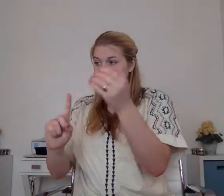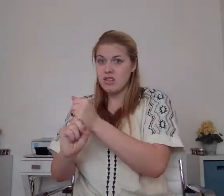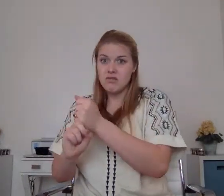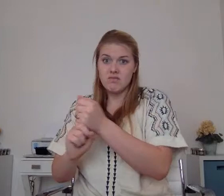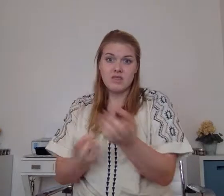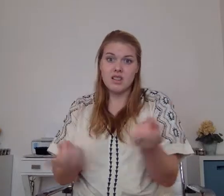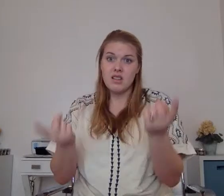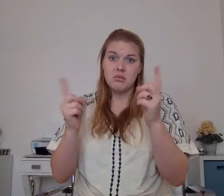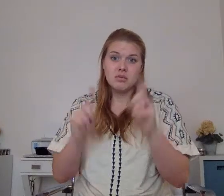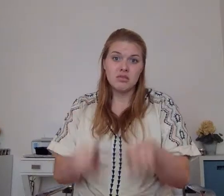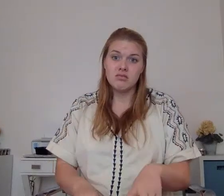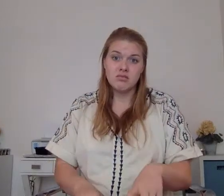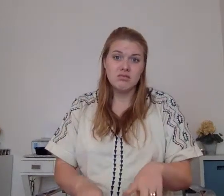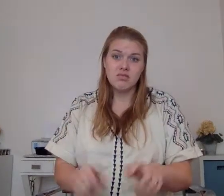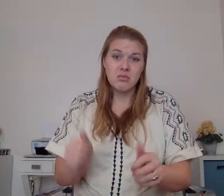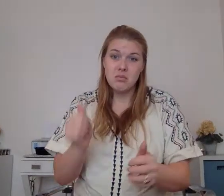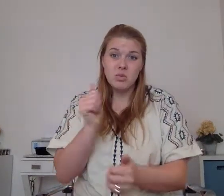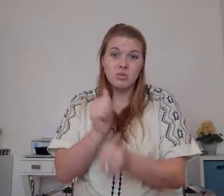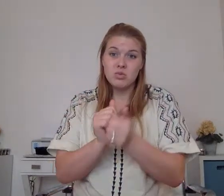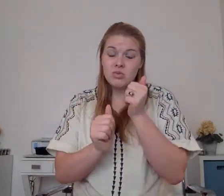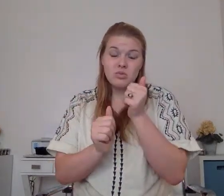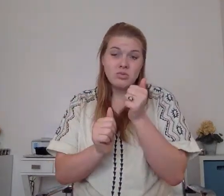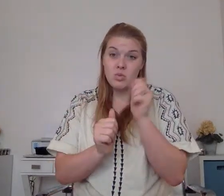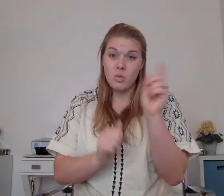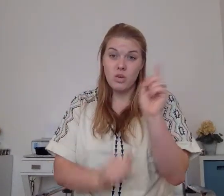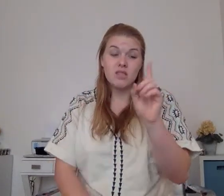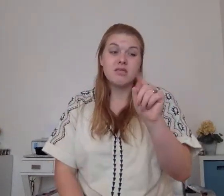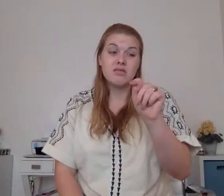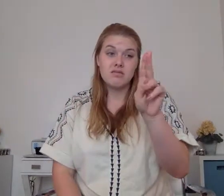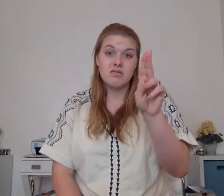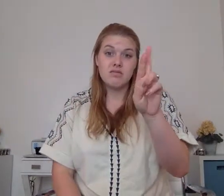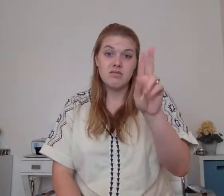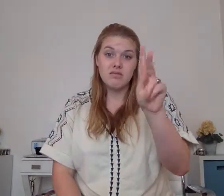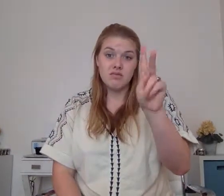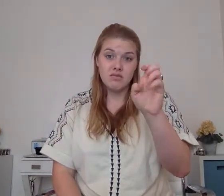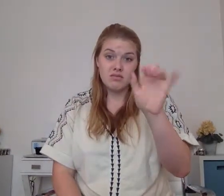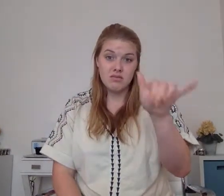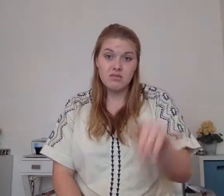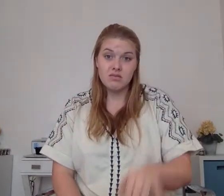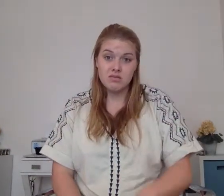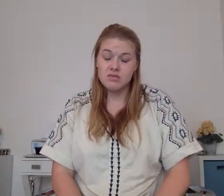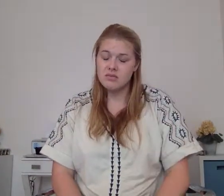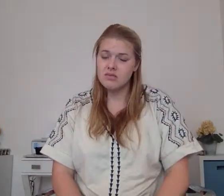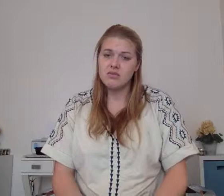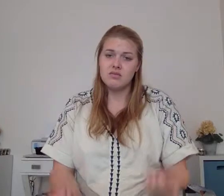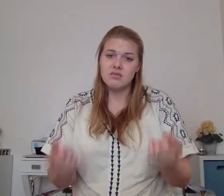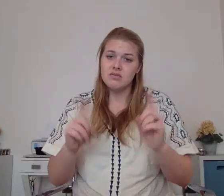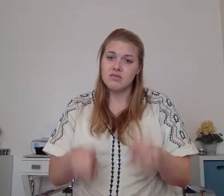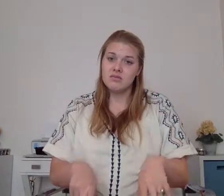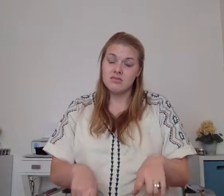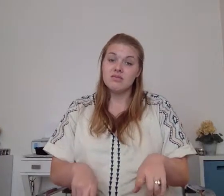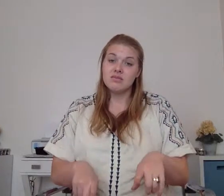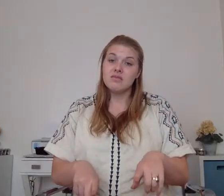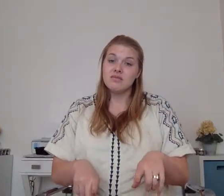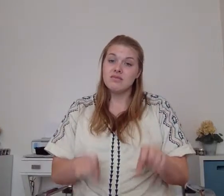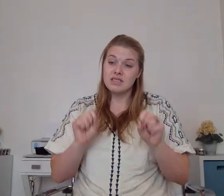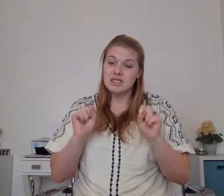And I also believe that what happened over there in Turkey can happen anywhere. It can even